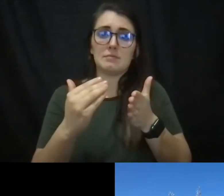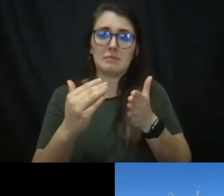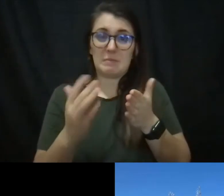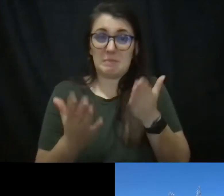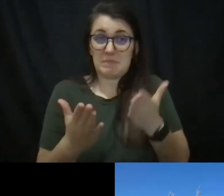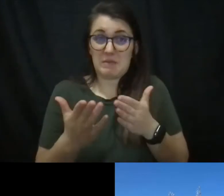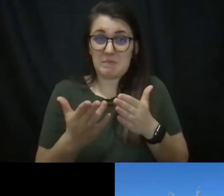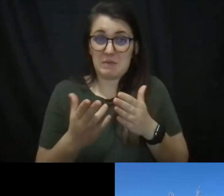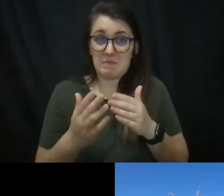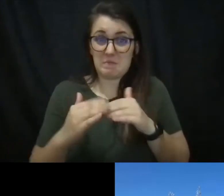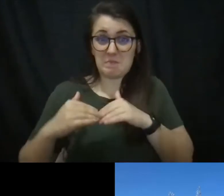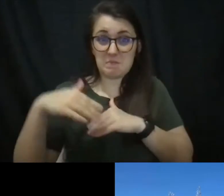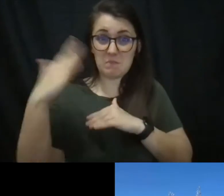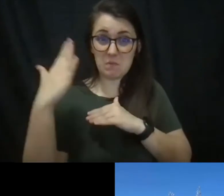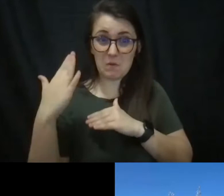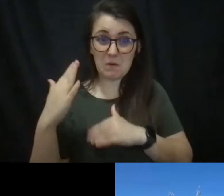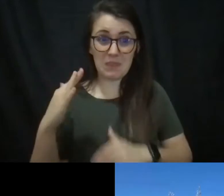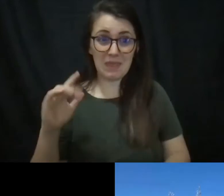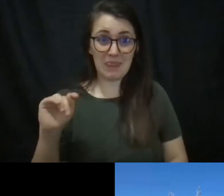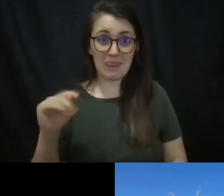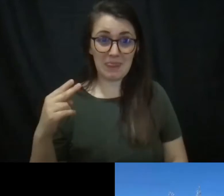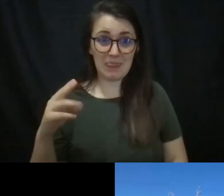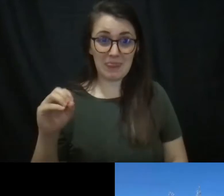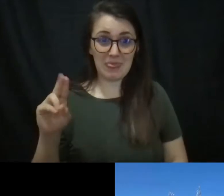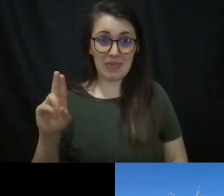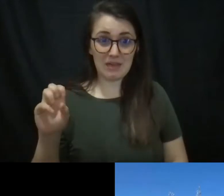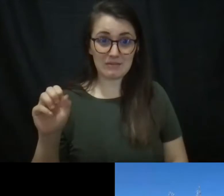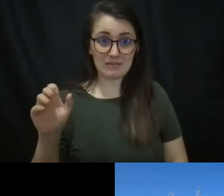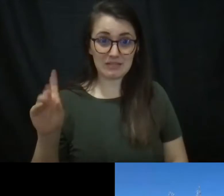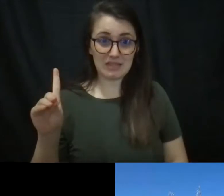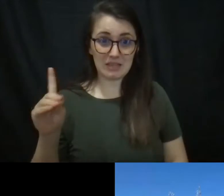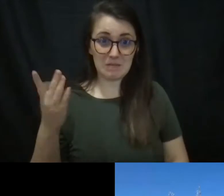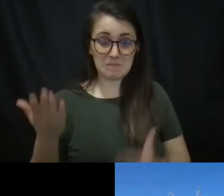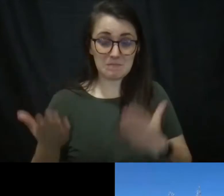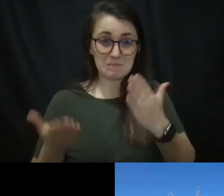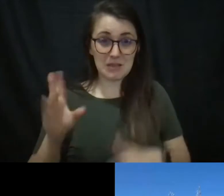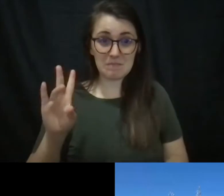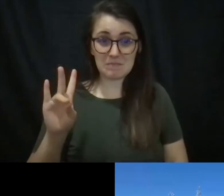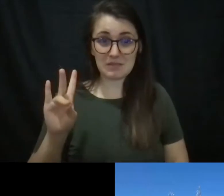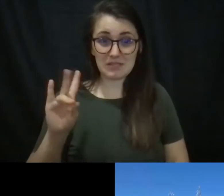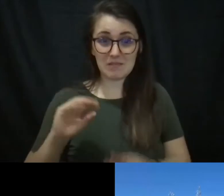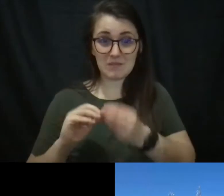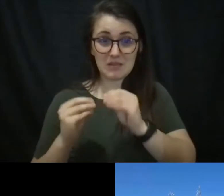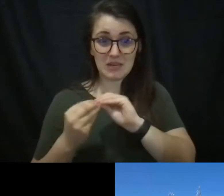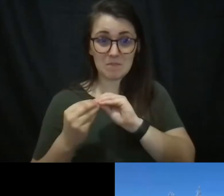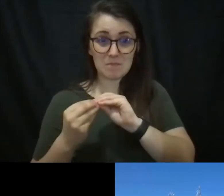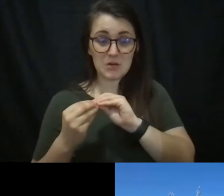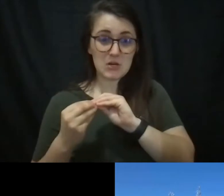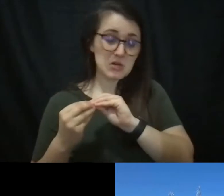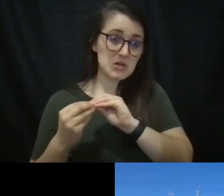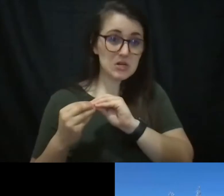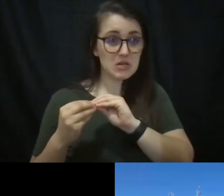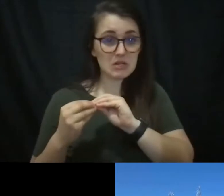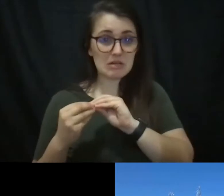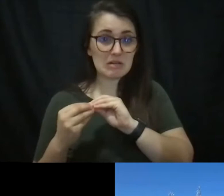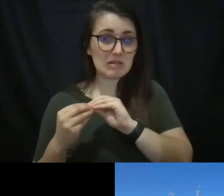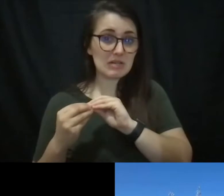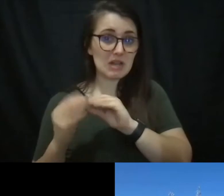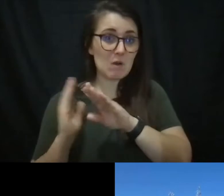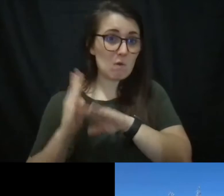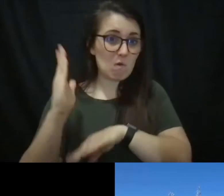Maybe we're talking 7-digit figures actually, Right. when you look over that 50-year span.